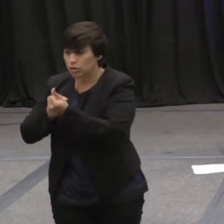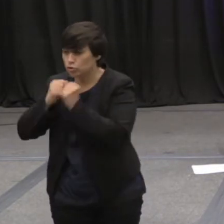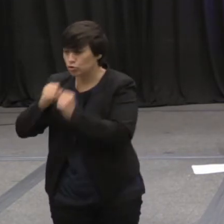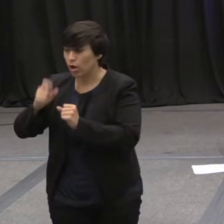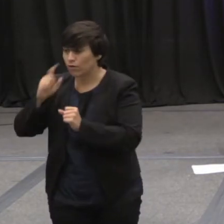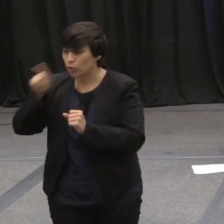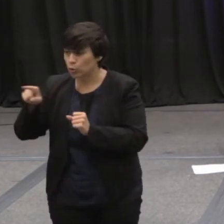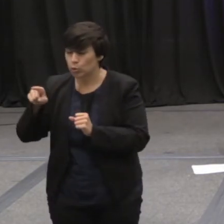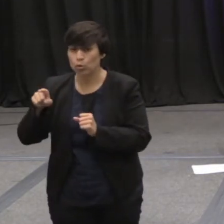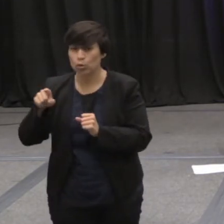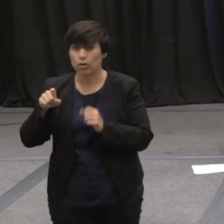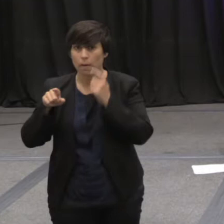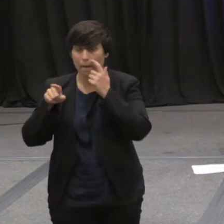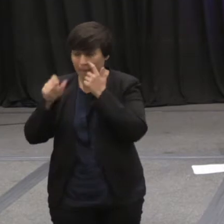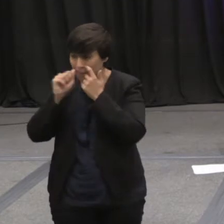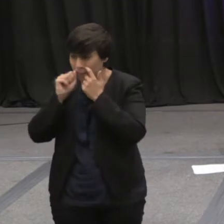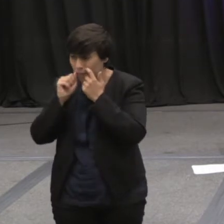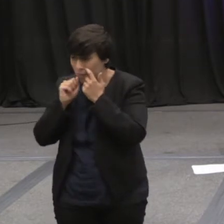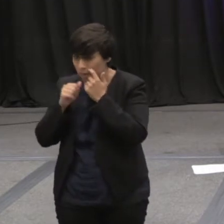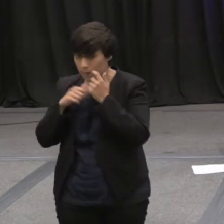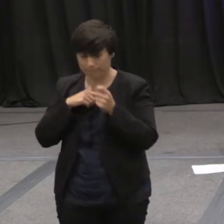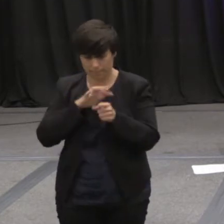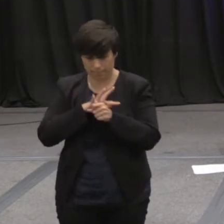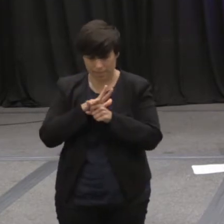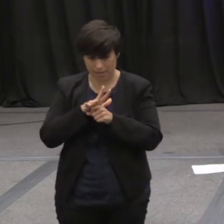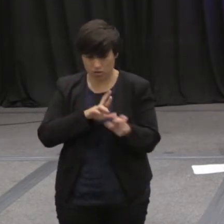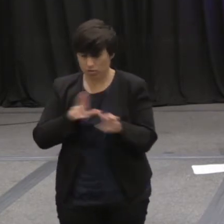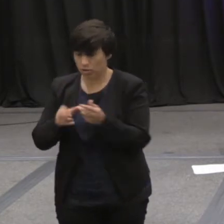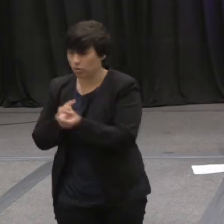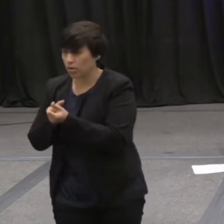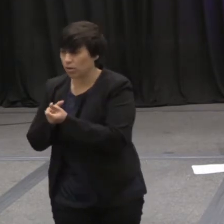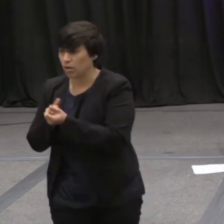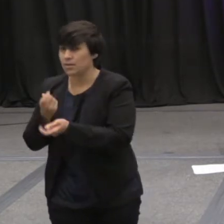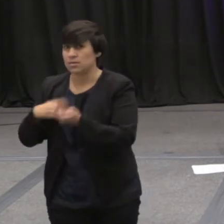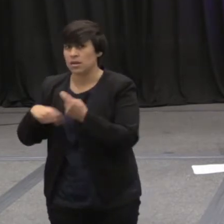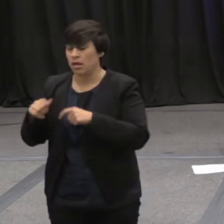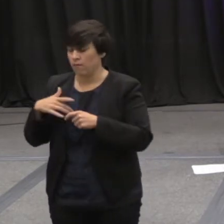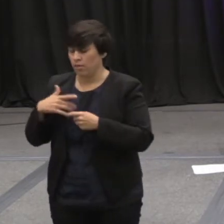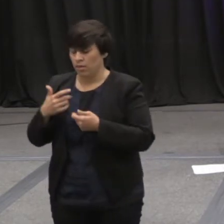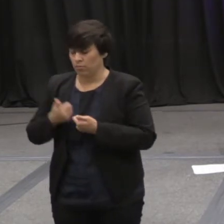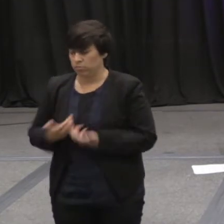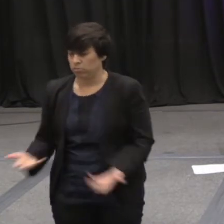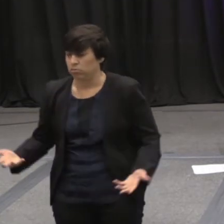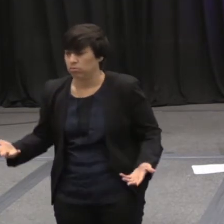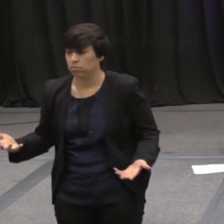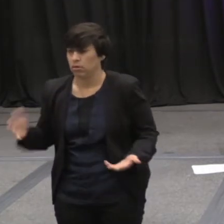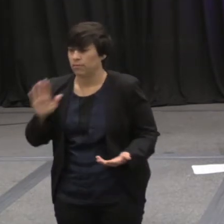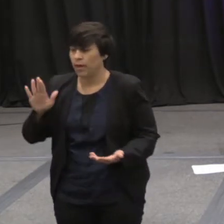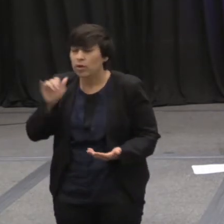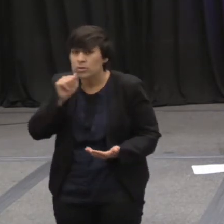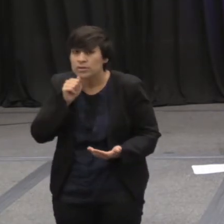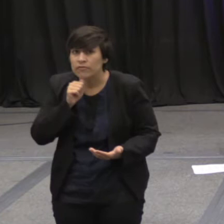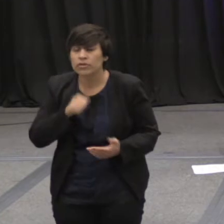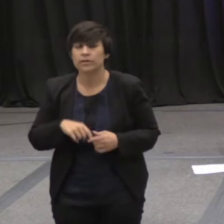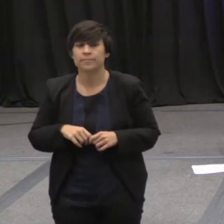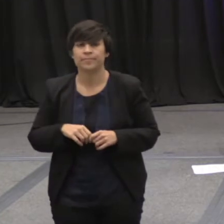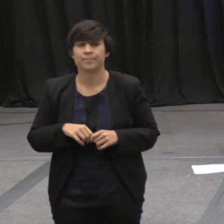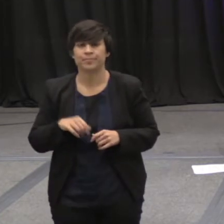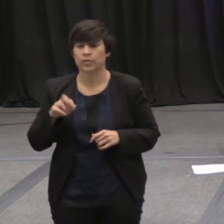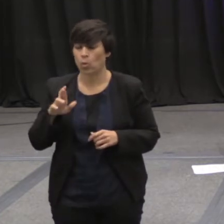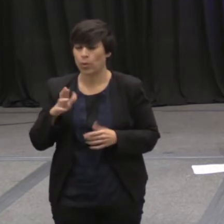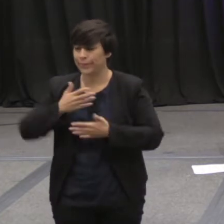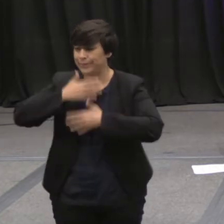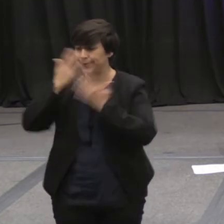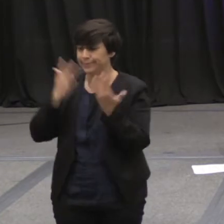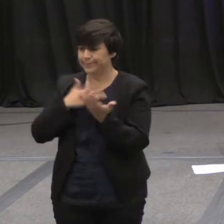your suffering, I can have enough to help you as opposed to be drained by it or lose my compassion